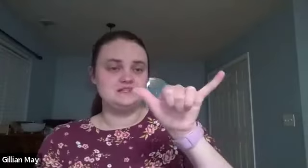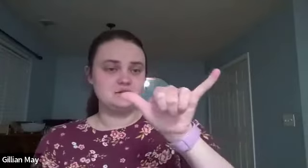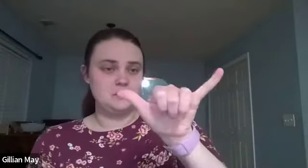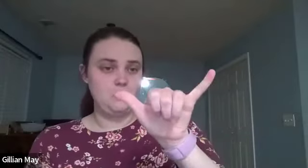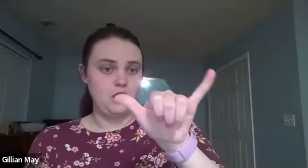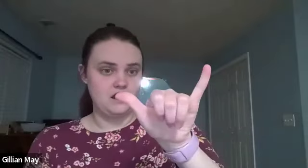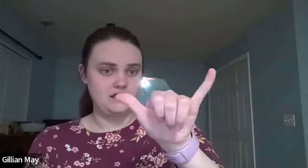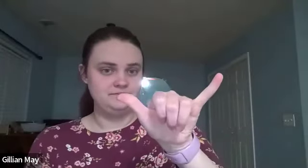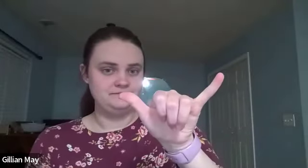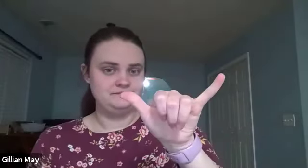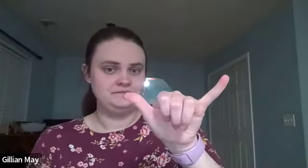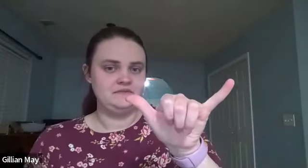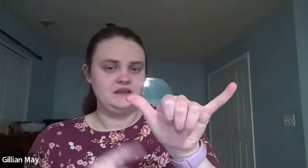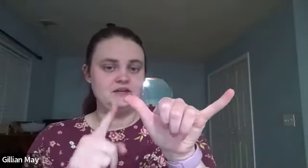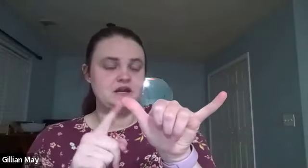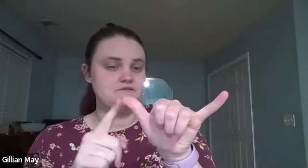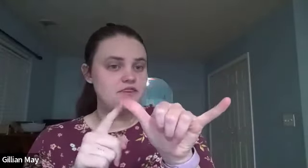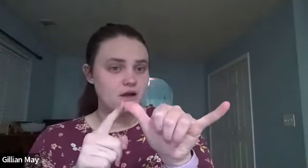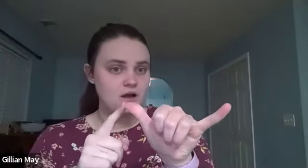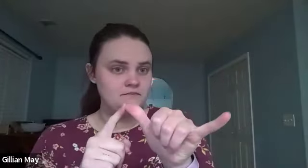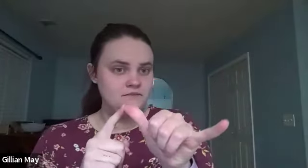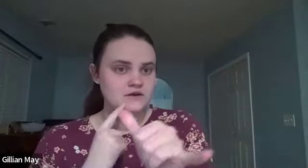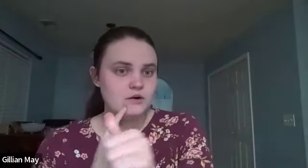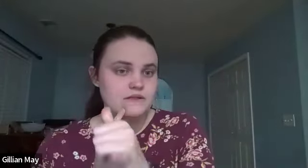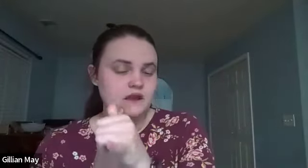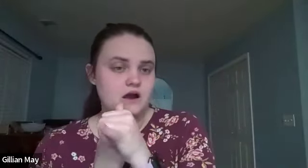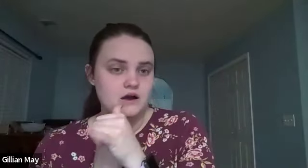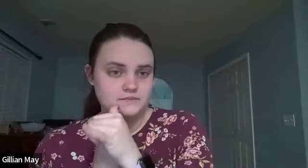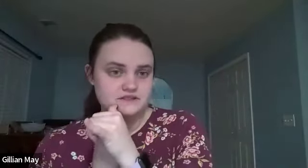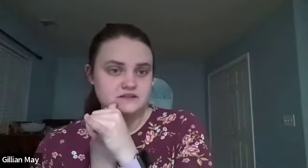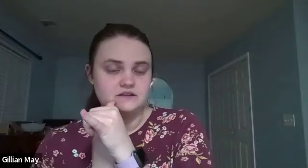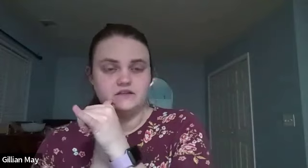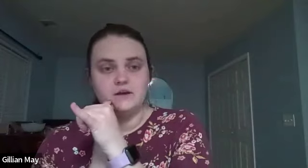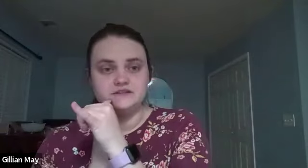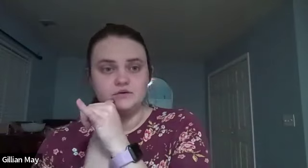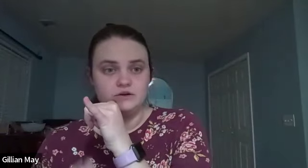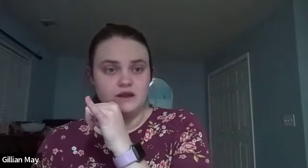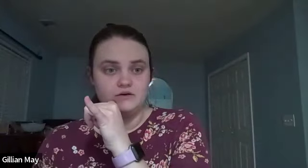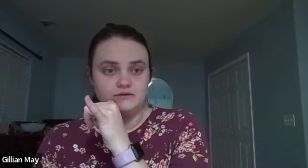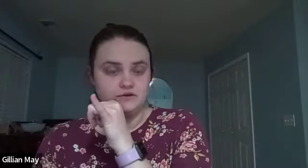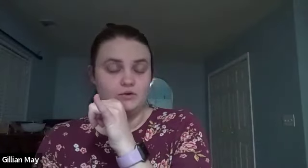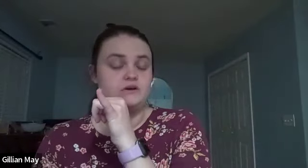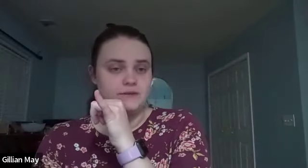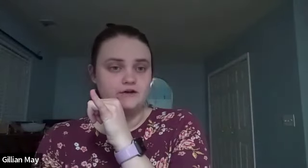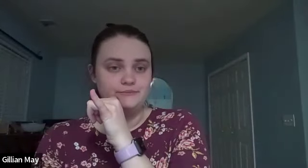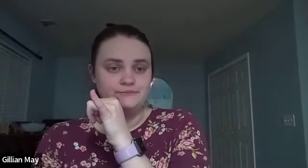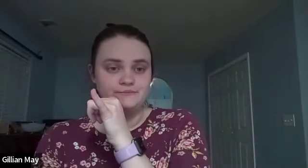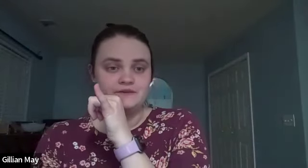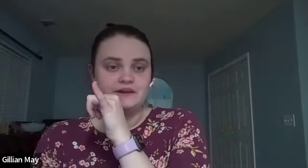going to be a Y, and you're going to have your thumb go on the opposite, like the opposite corner of your mouth, and you're